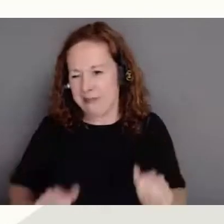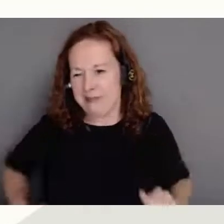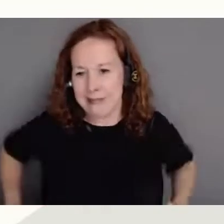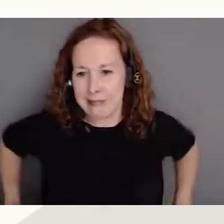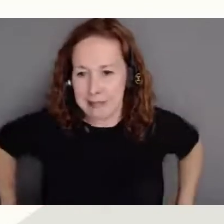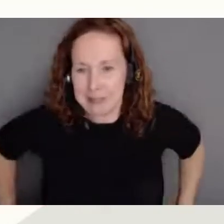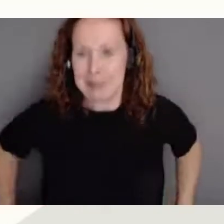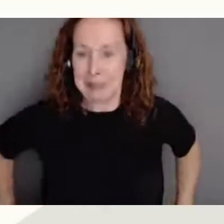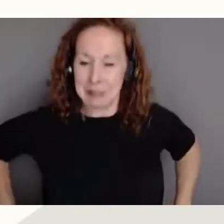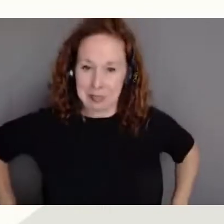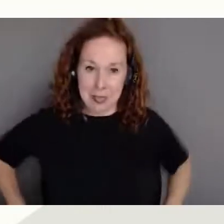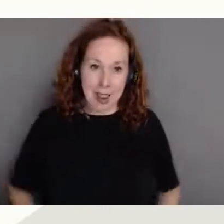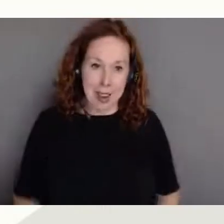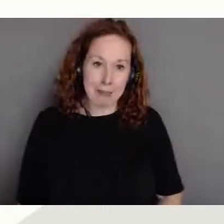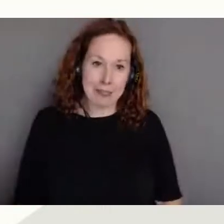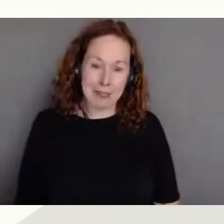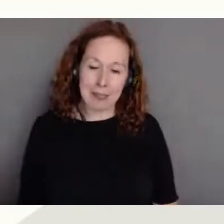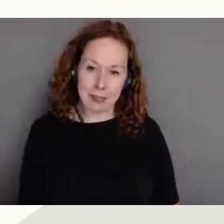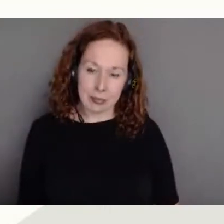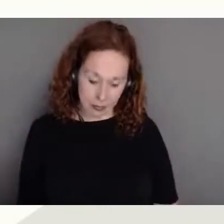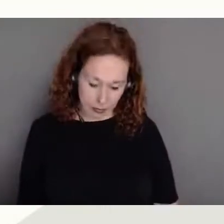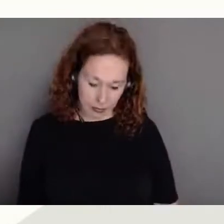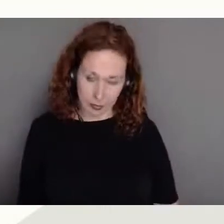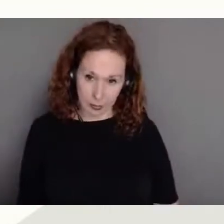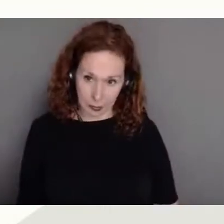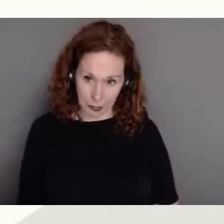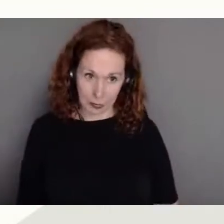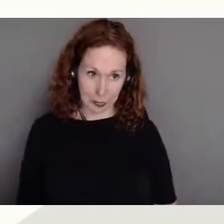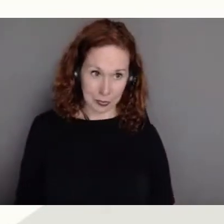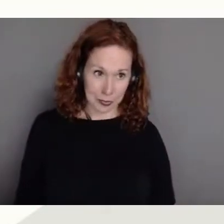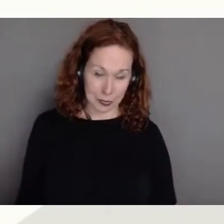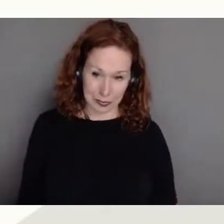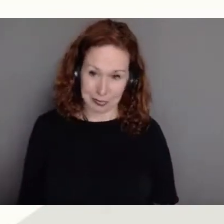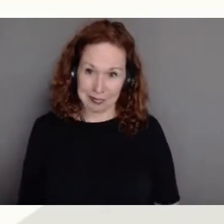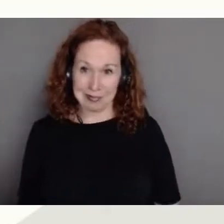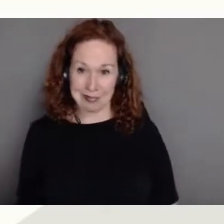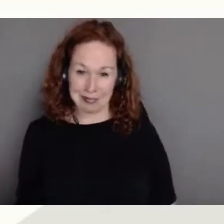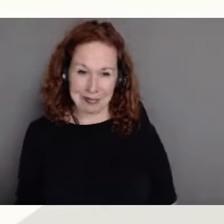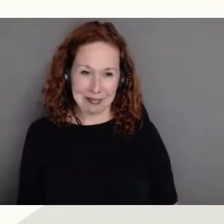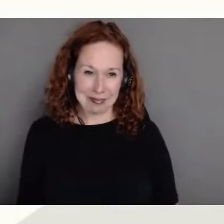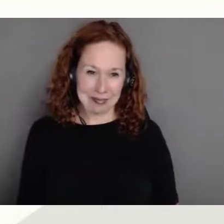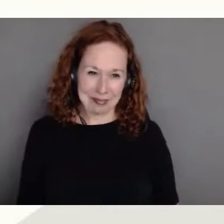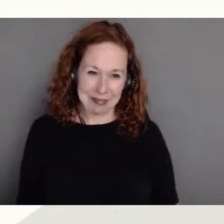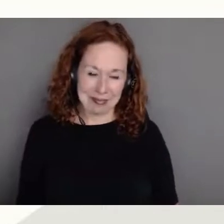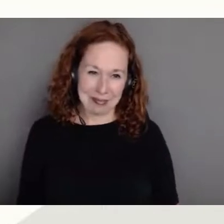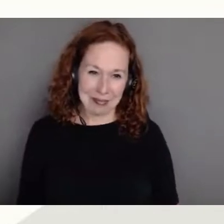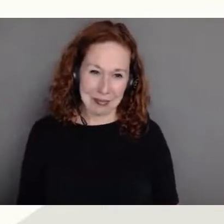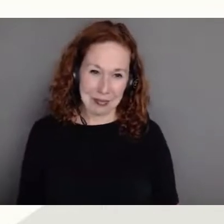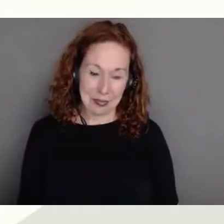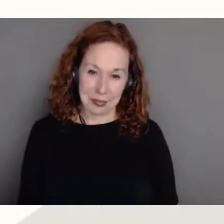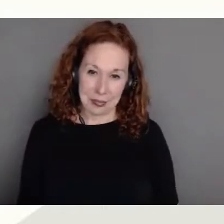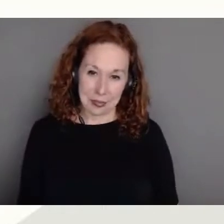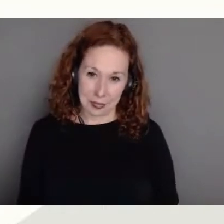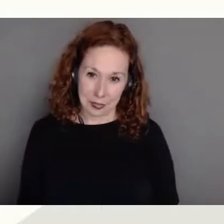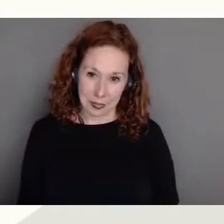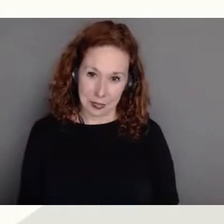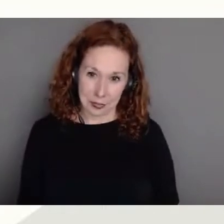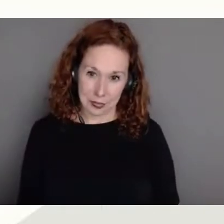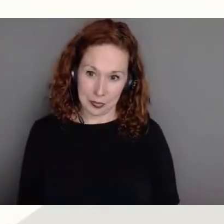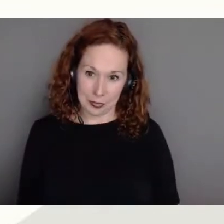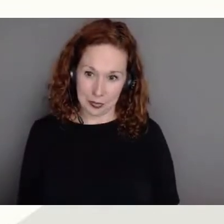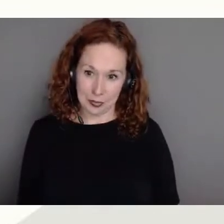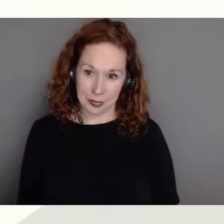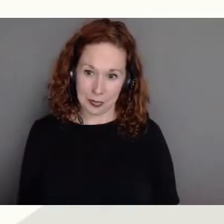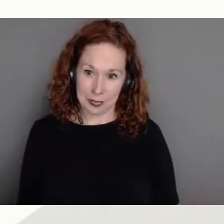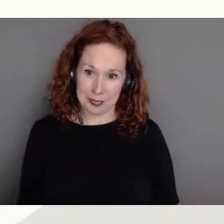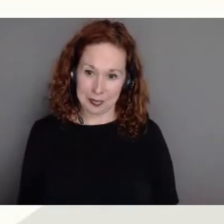person. Oh, that's so cool. Yeah. We are talking with Tanya Creed, who is a registered sign language interpreter. And if you have any